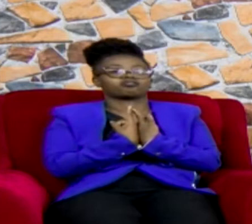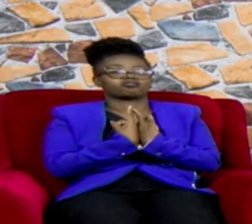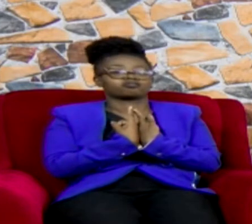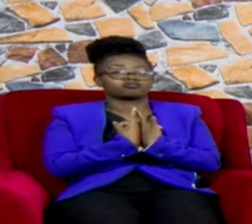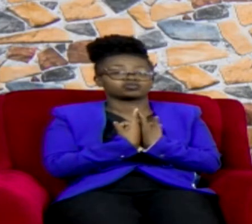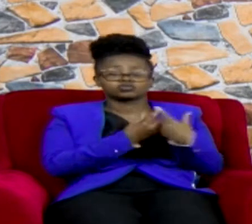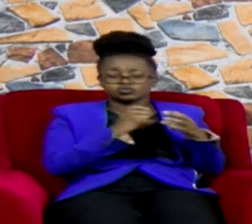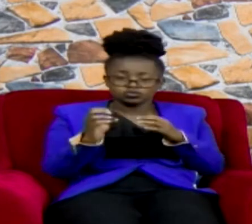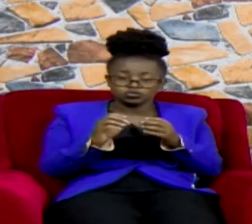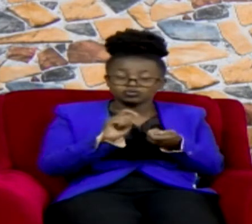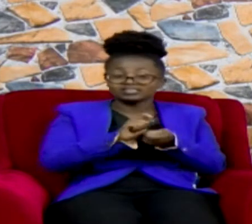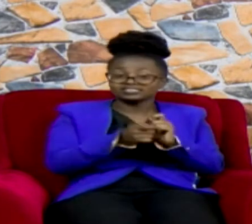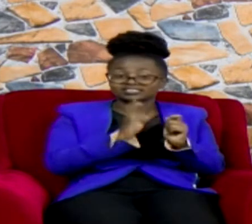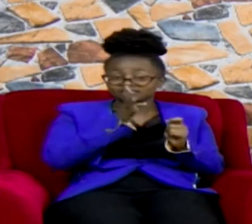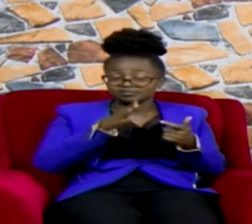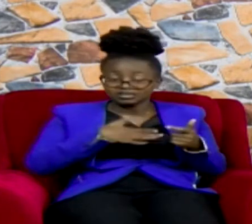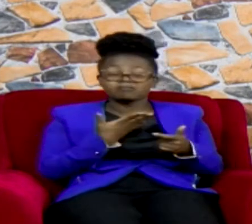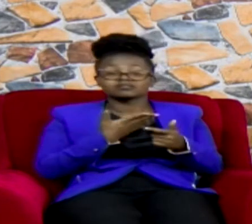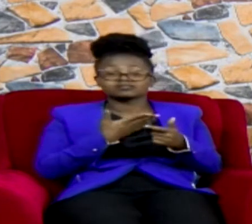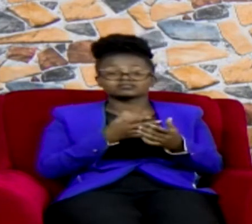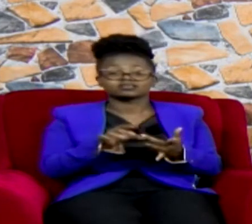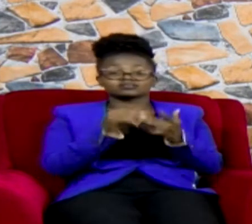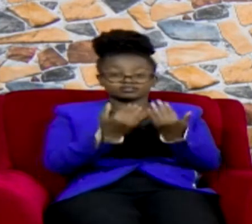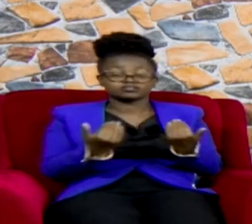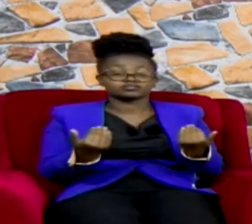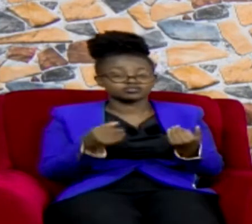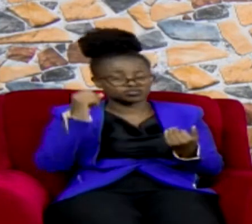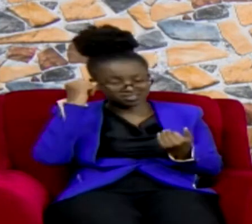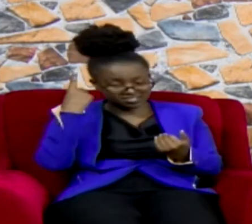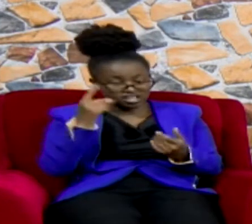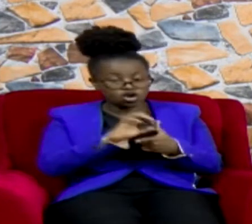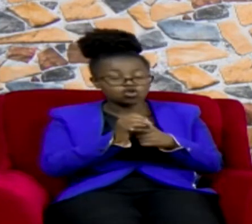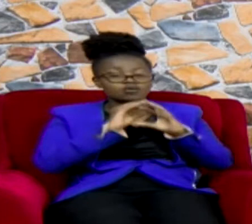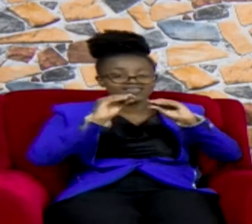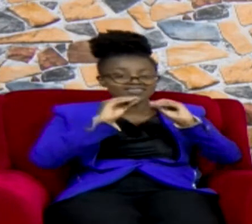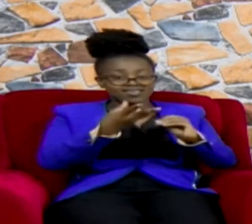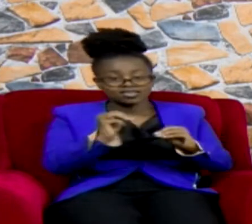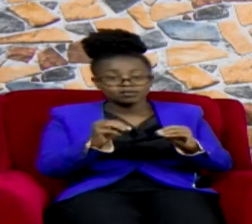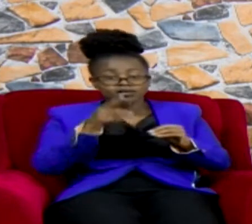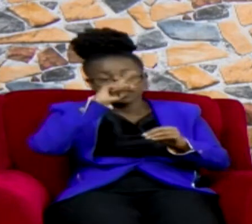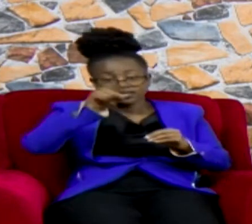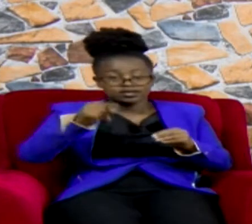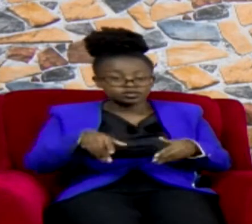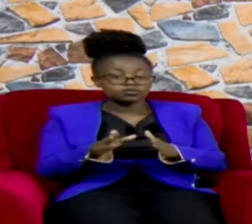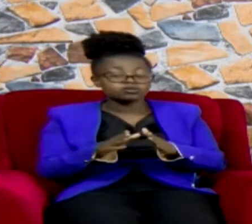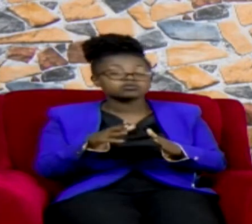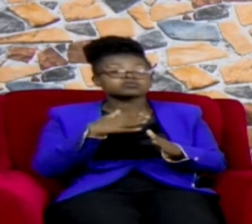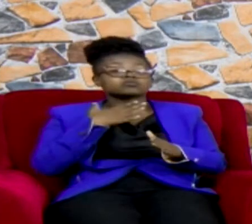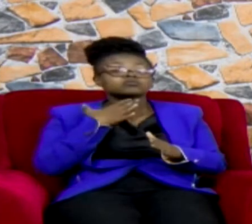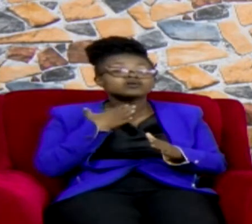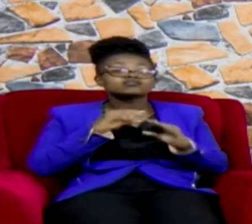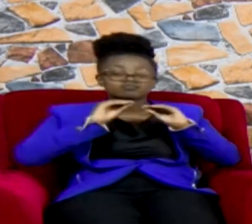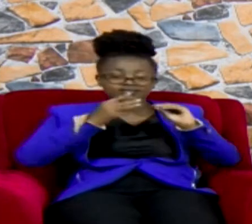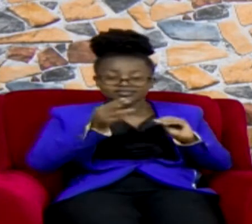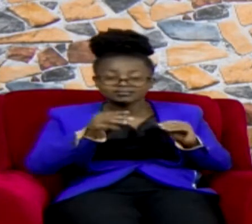So do we change our speech to our special children to align with that, or do we teach them the right way? We have to teach them the right